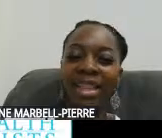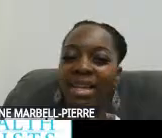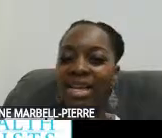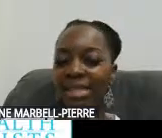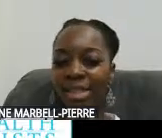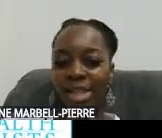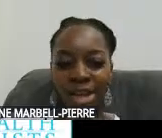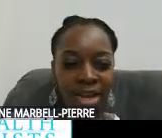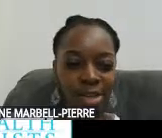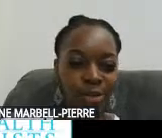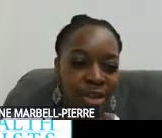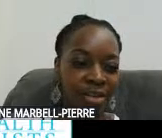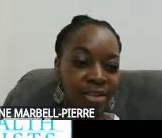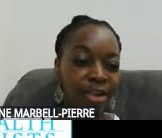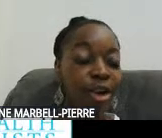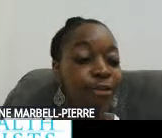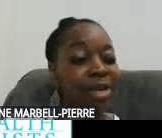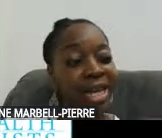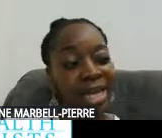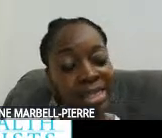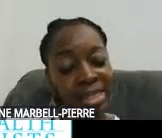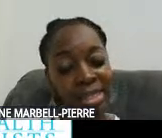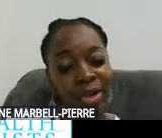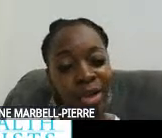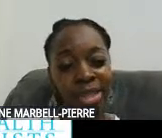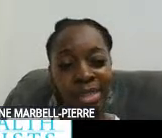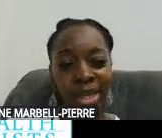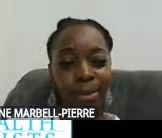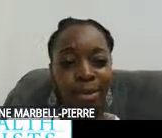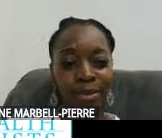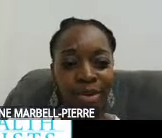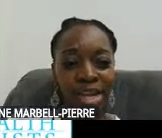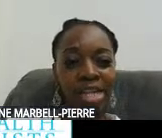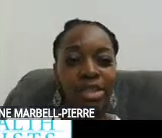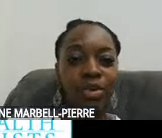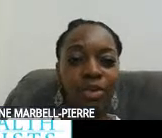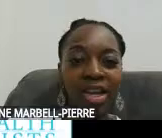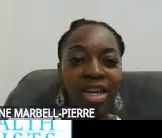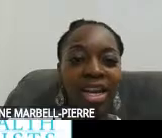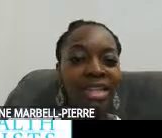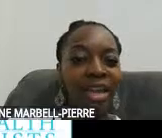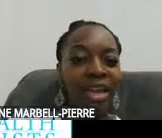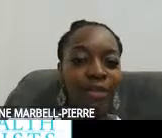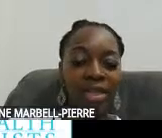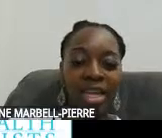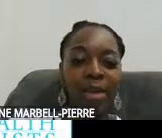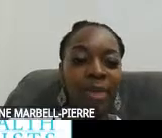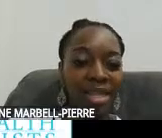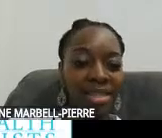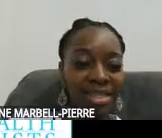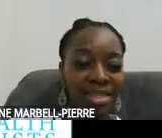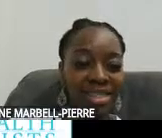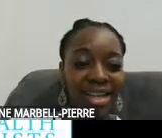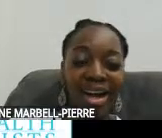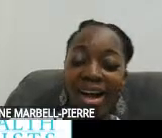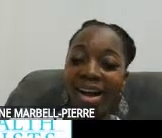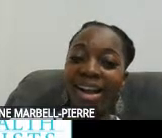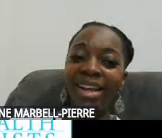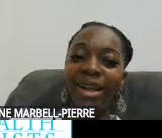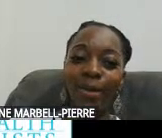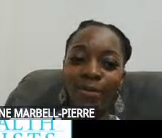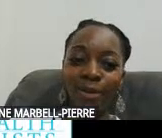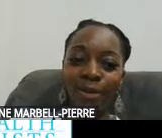And then that's it, your career is over. All from the glass sitting on the table. So recognize if your thinking patterns